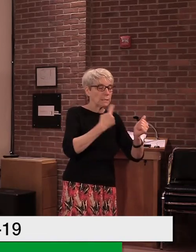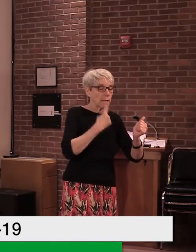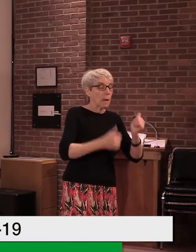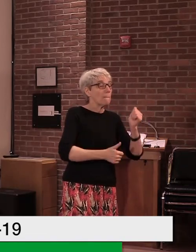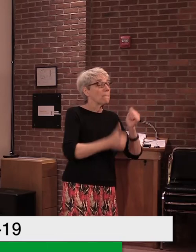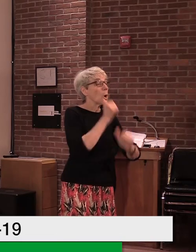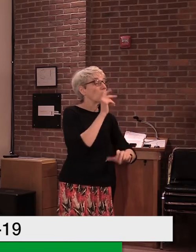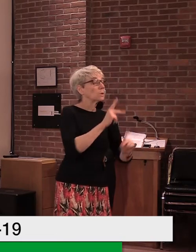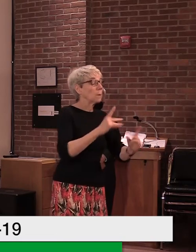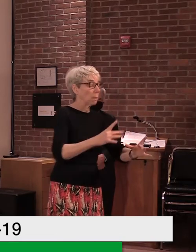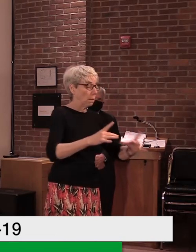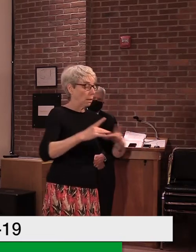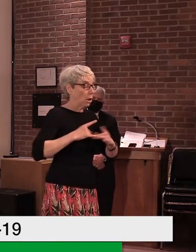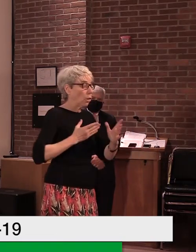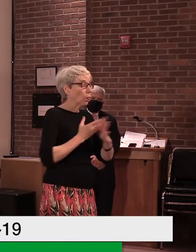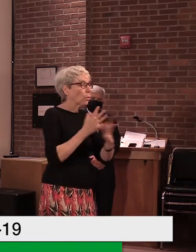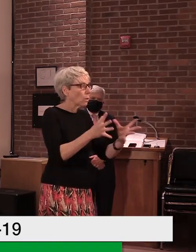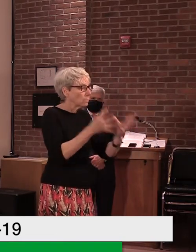stop washing your hands.